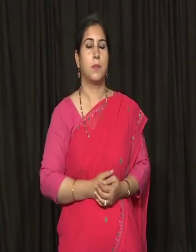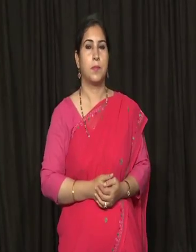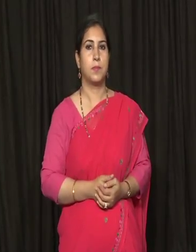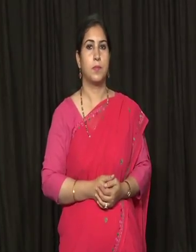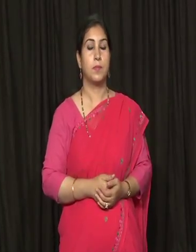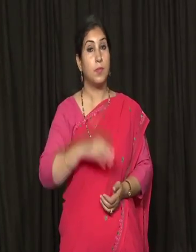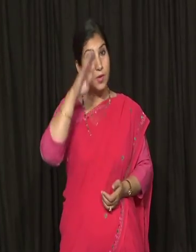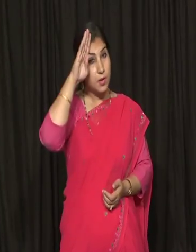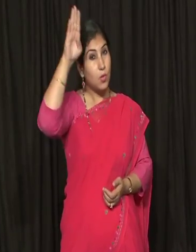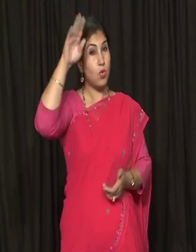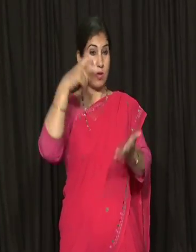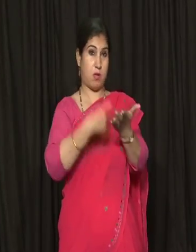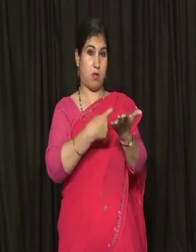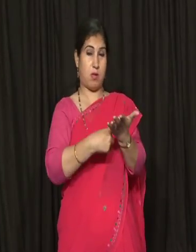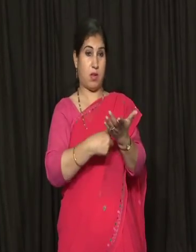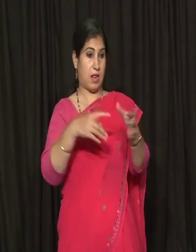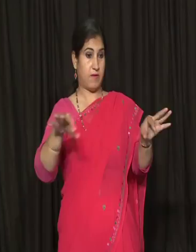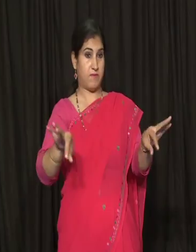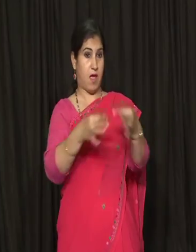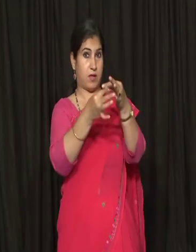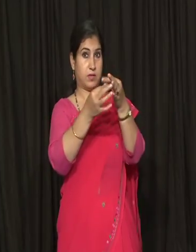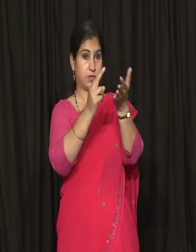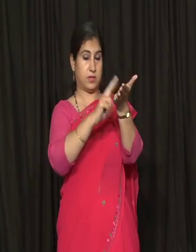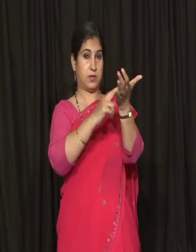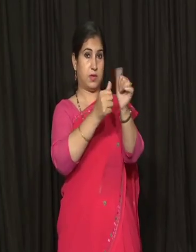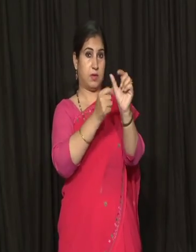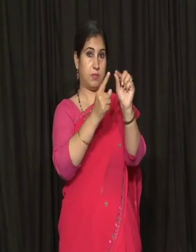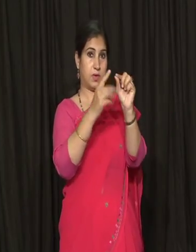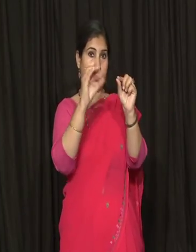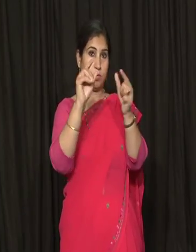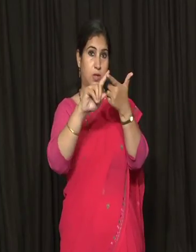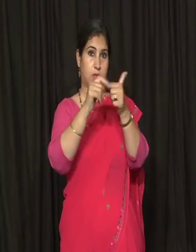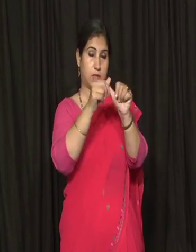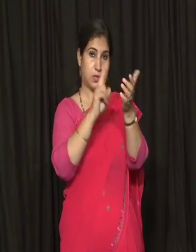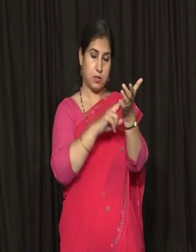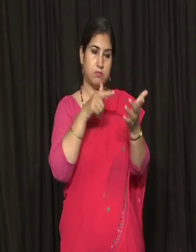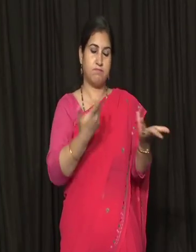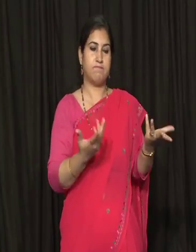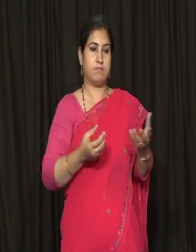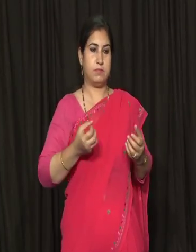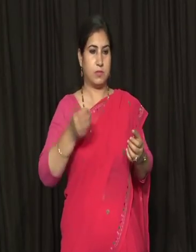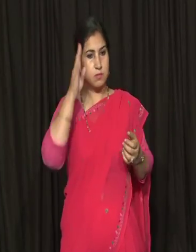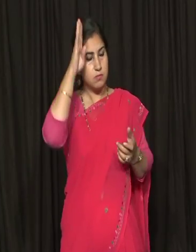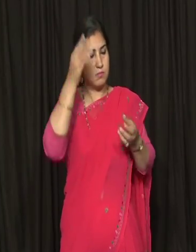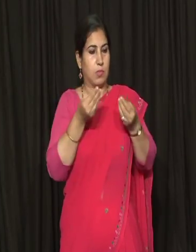The ruler of France, Napoleon III, gave up the throne.